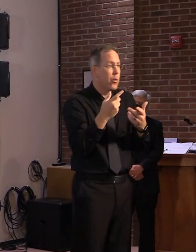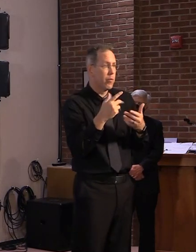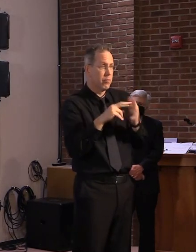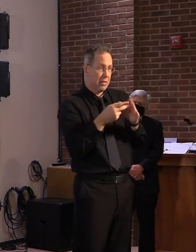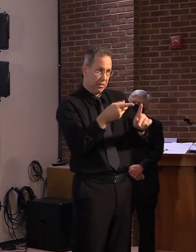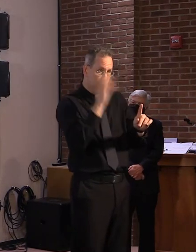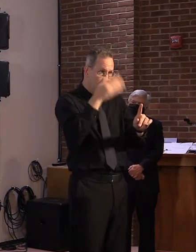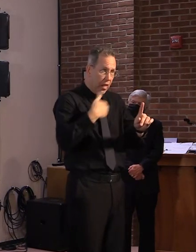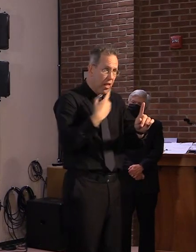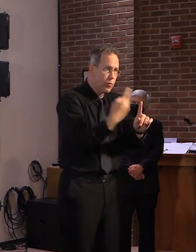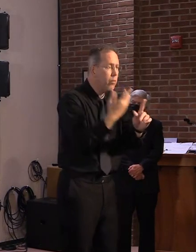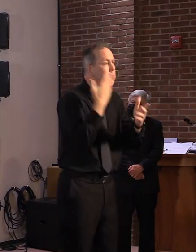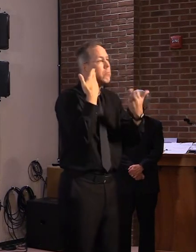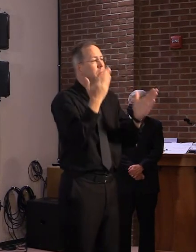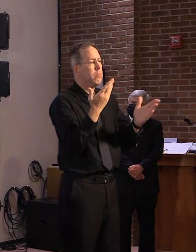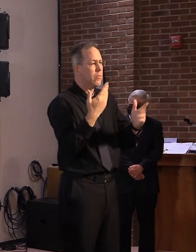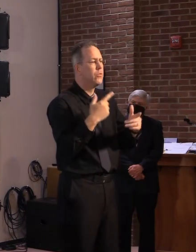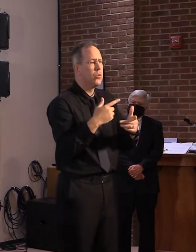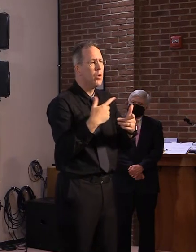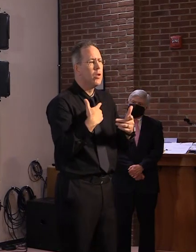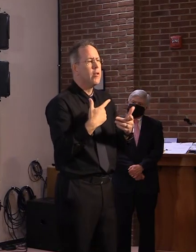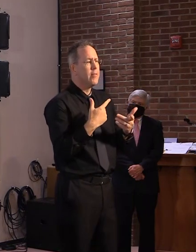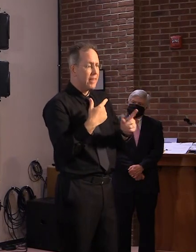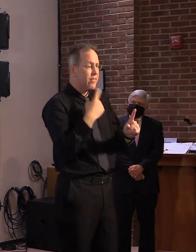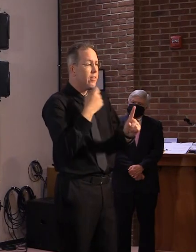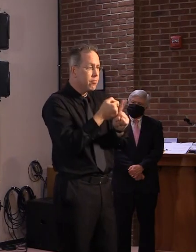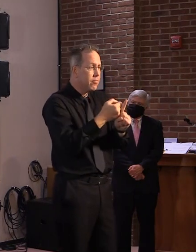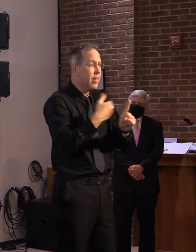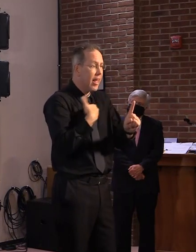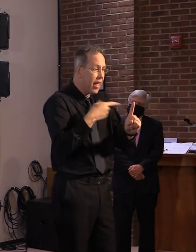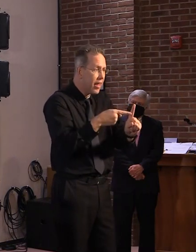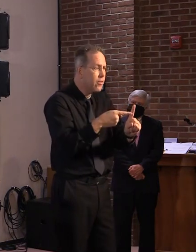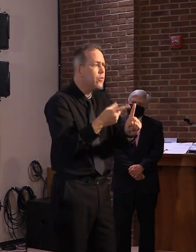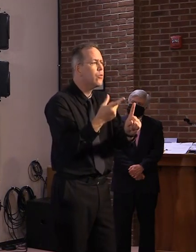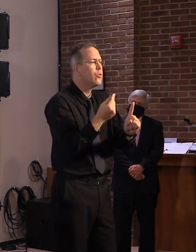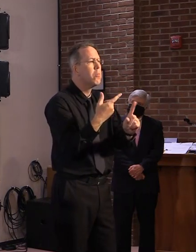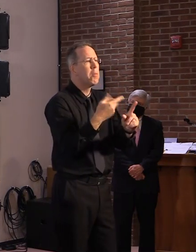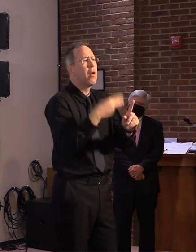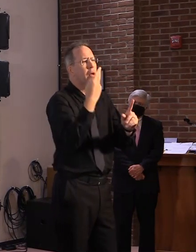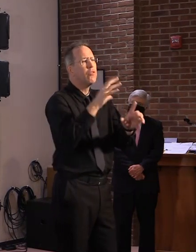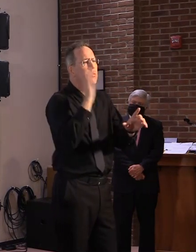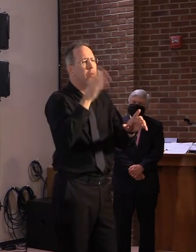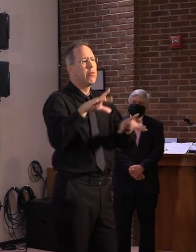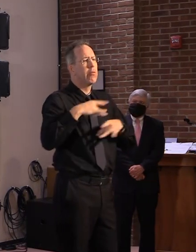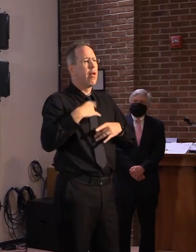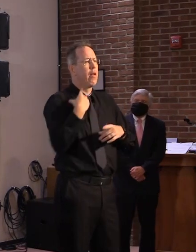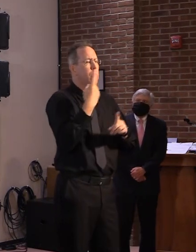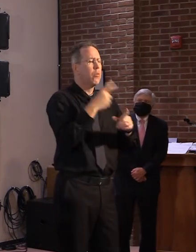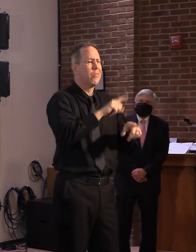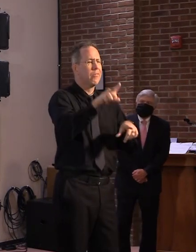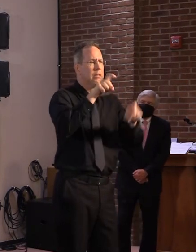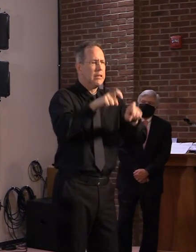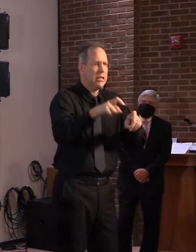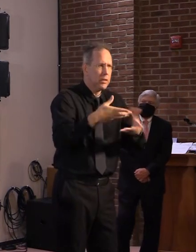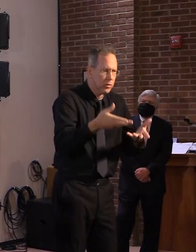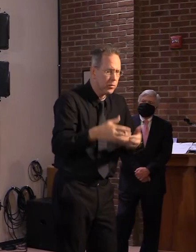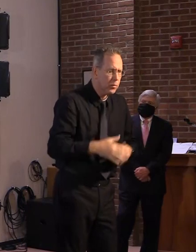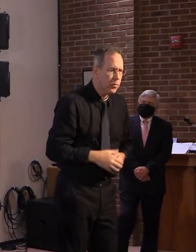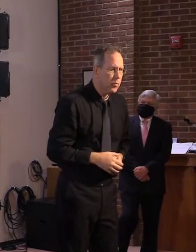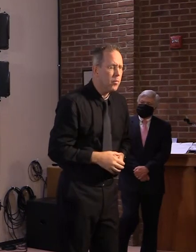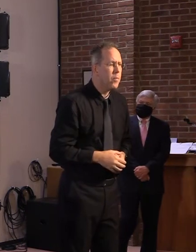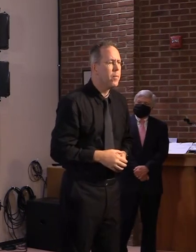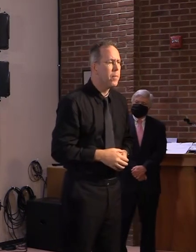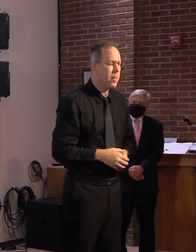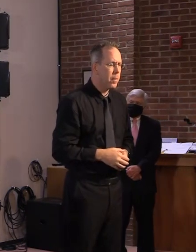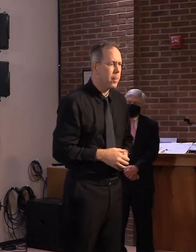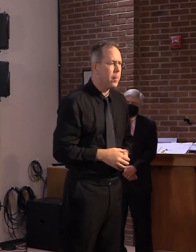turns out thus far, and it's still early in the game, approximately 1 in 7 of those contacts, and that's a